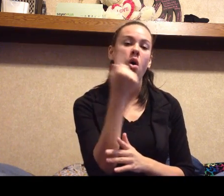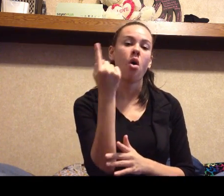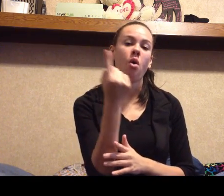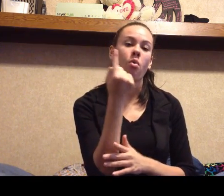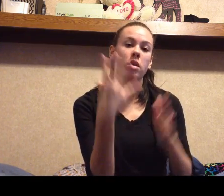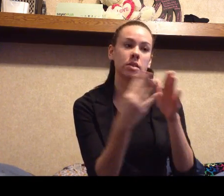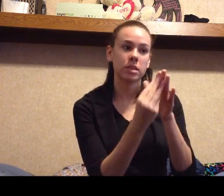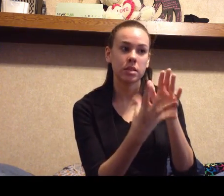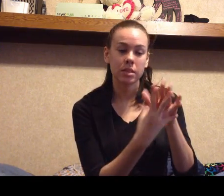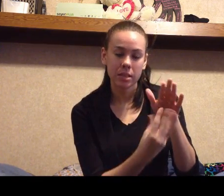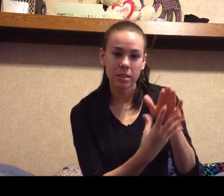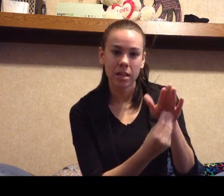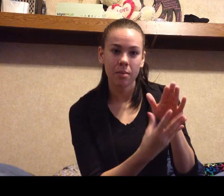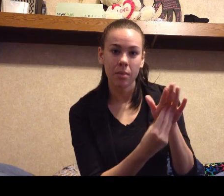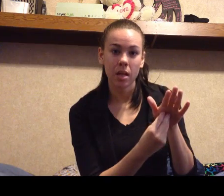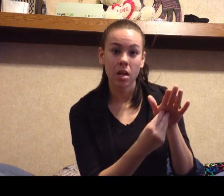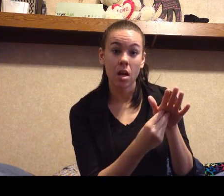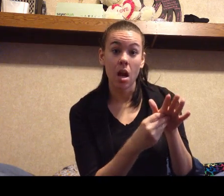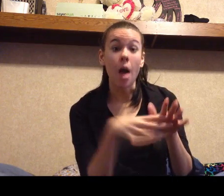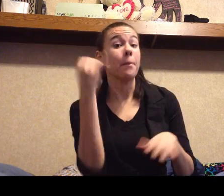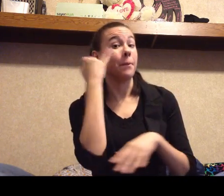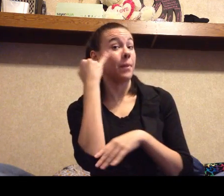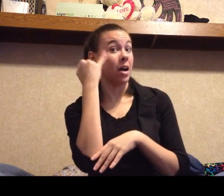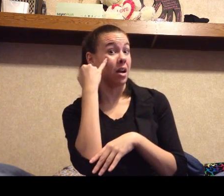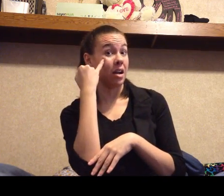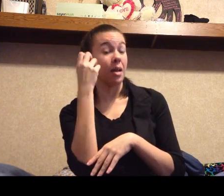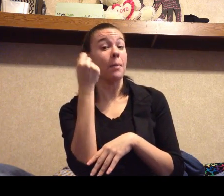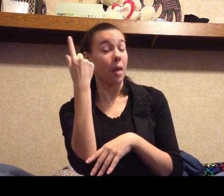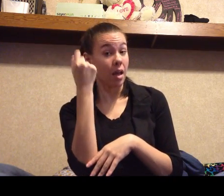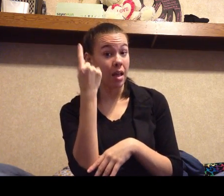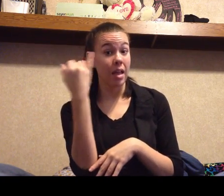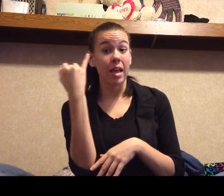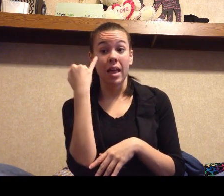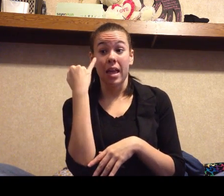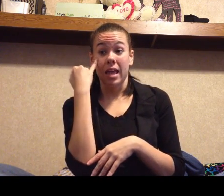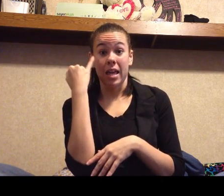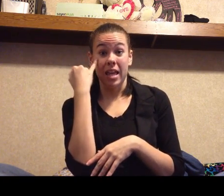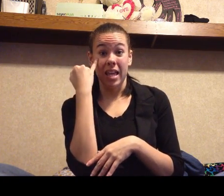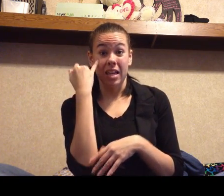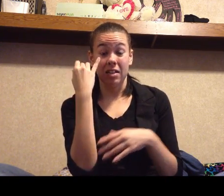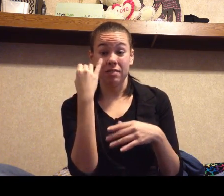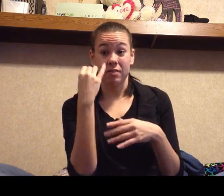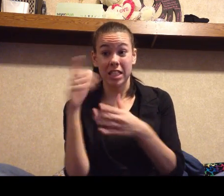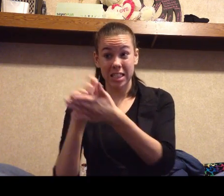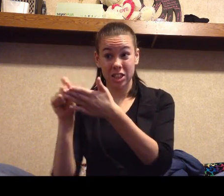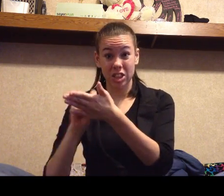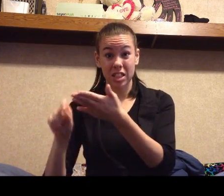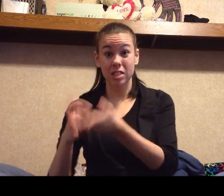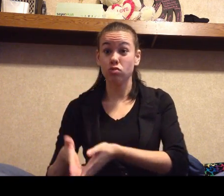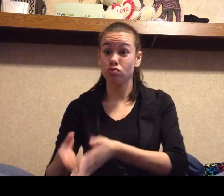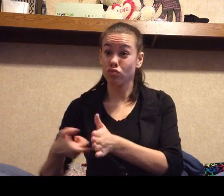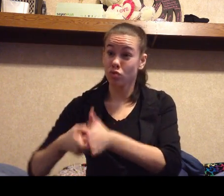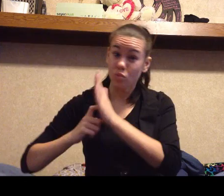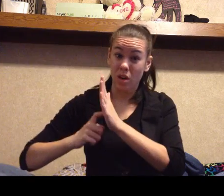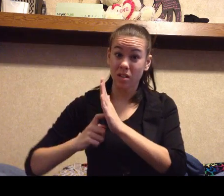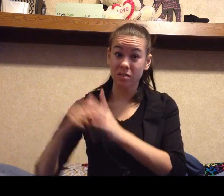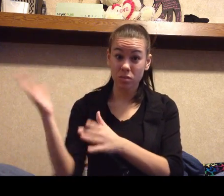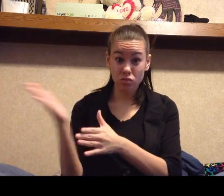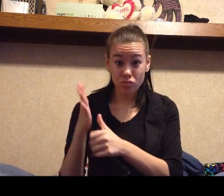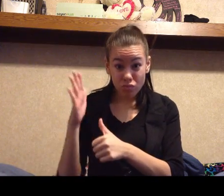guide states the original is required. Make it very clear to them that they should always make copies of documents